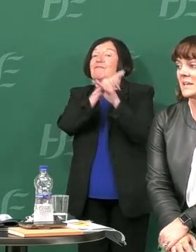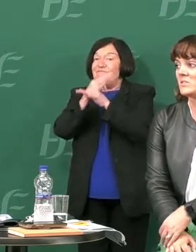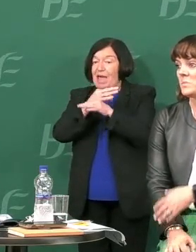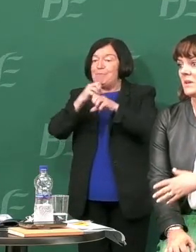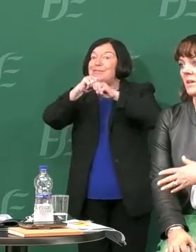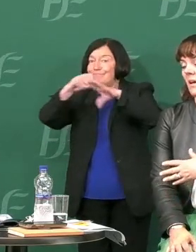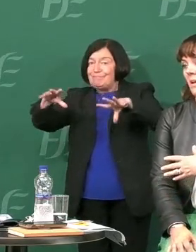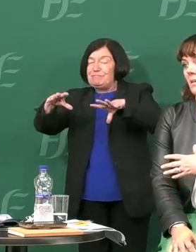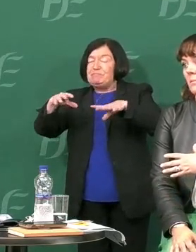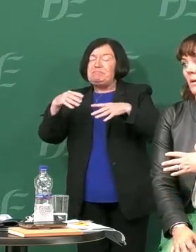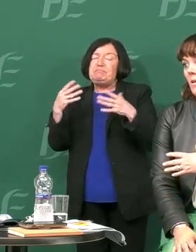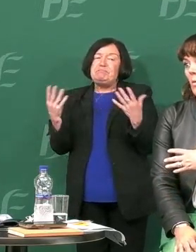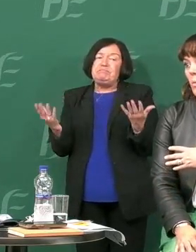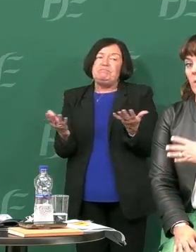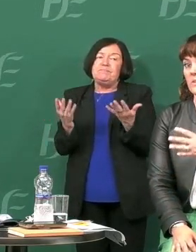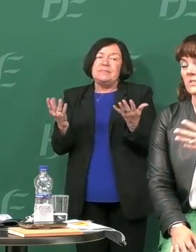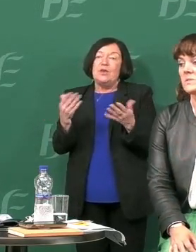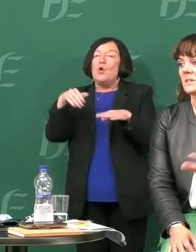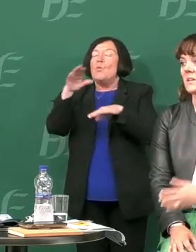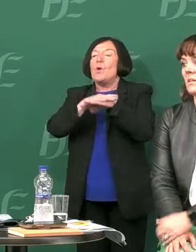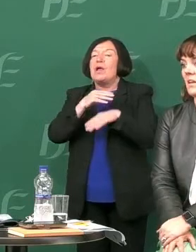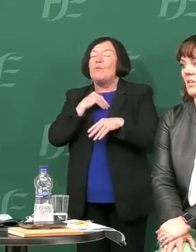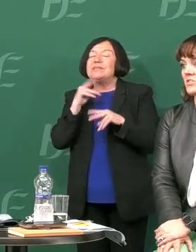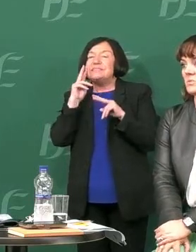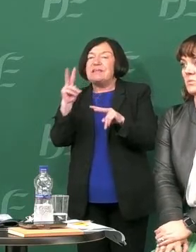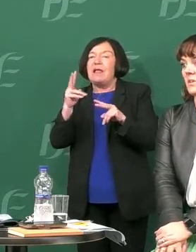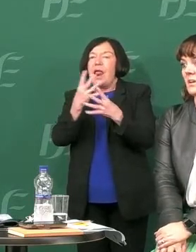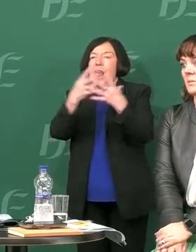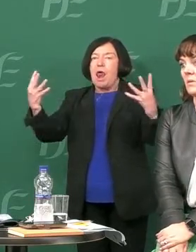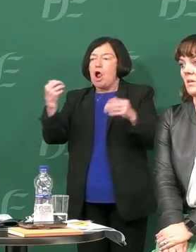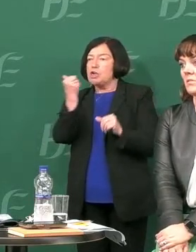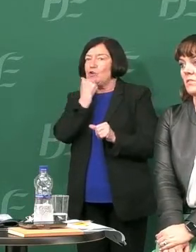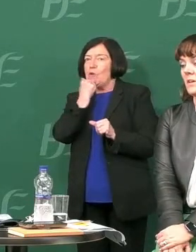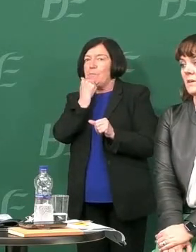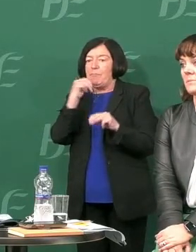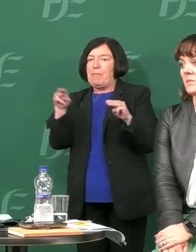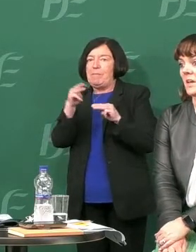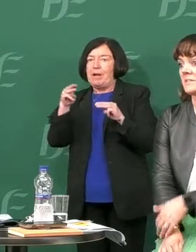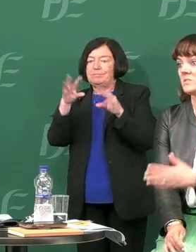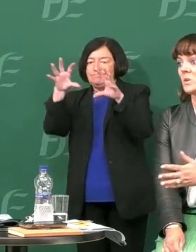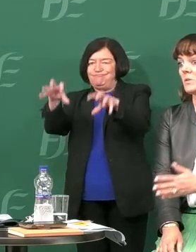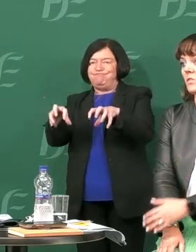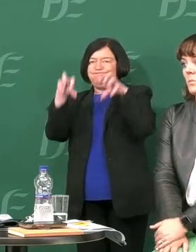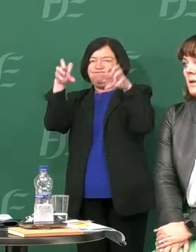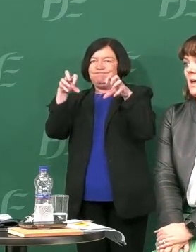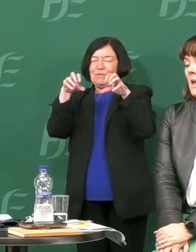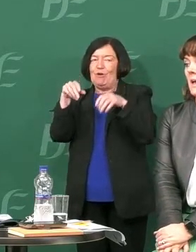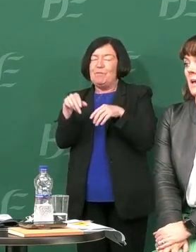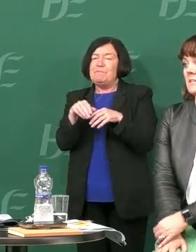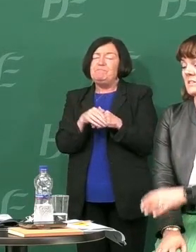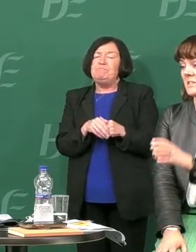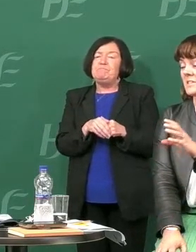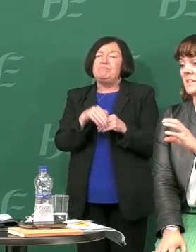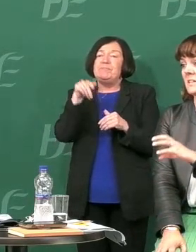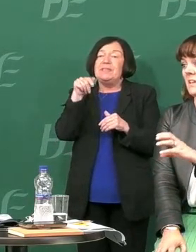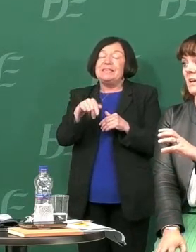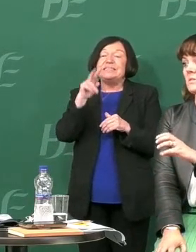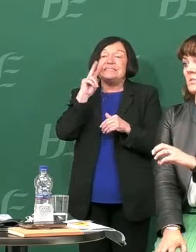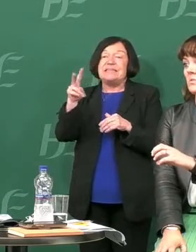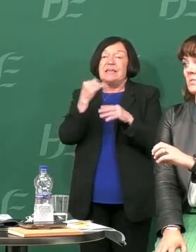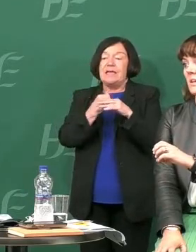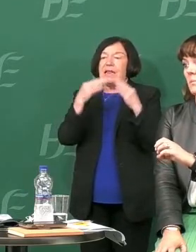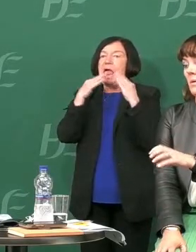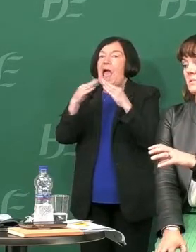do tend to be where we do see a large number of the cases coming from, as in you can see that